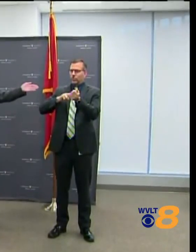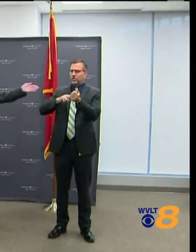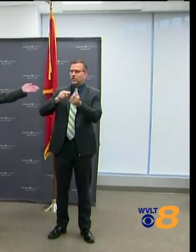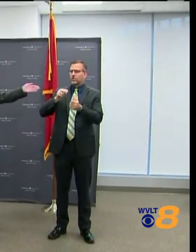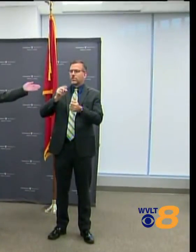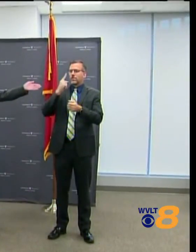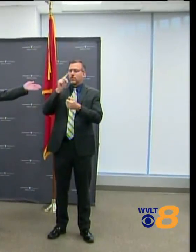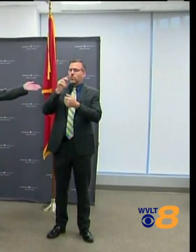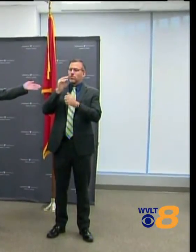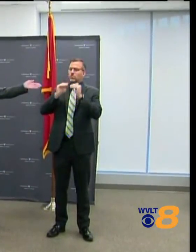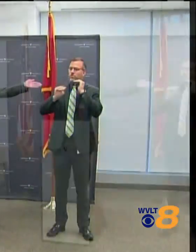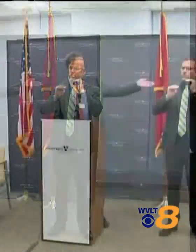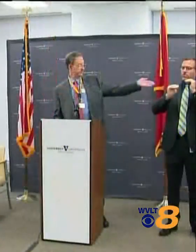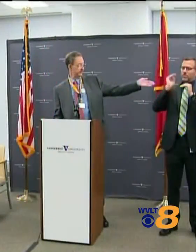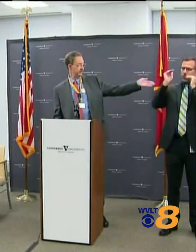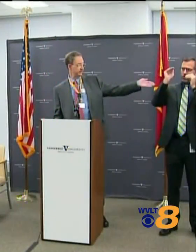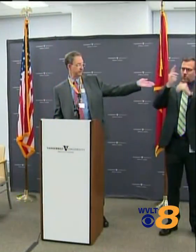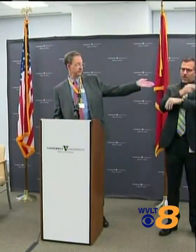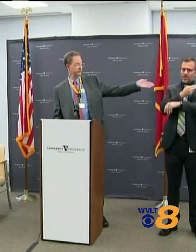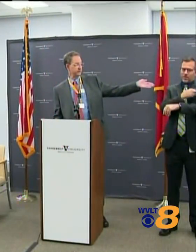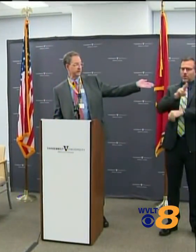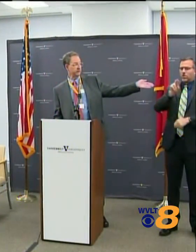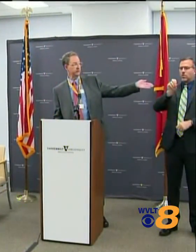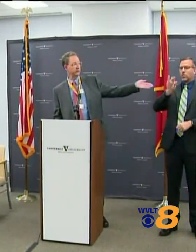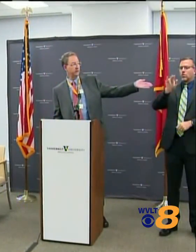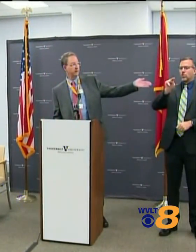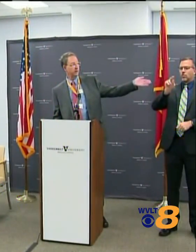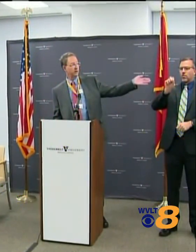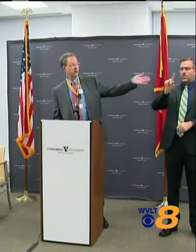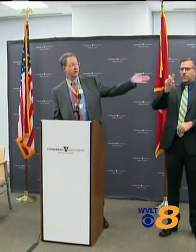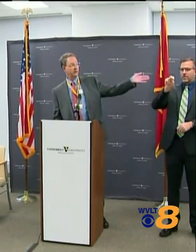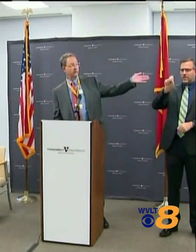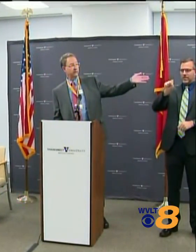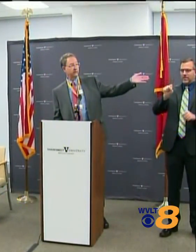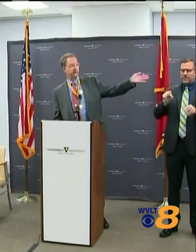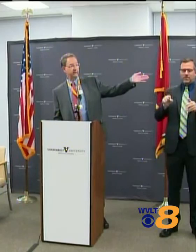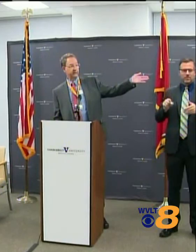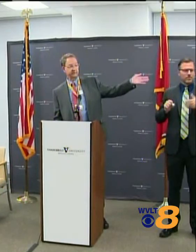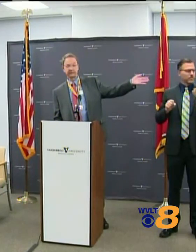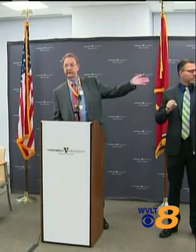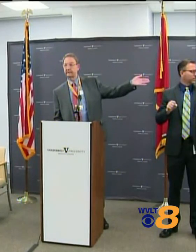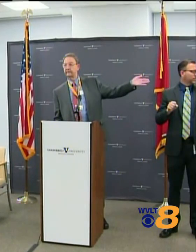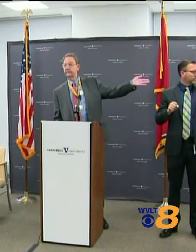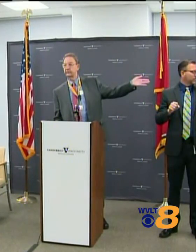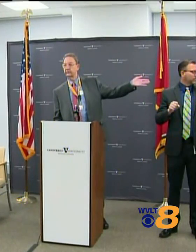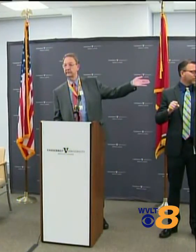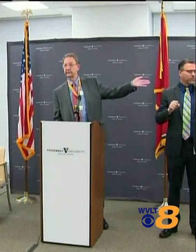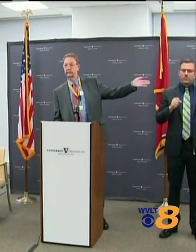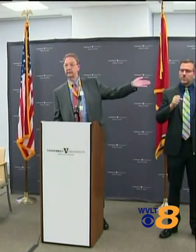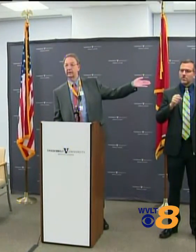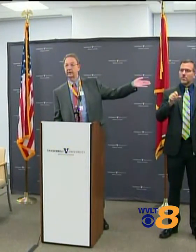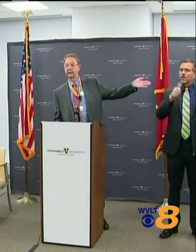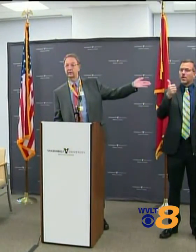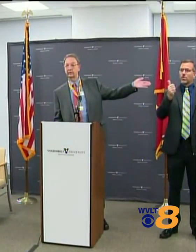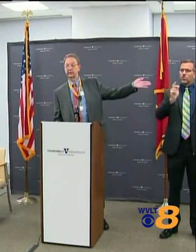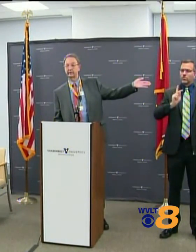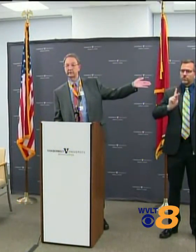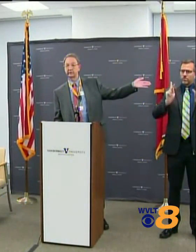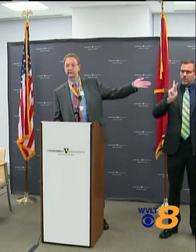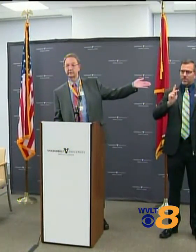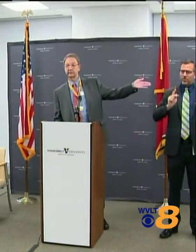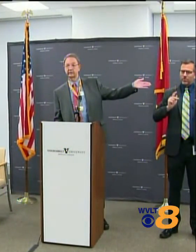University Adult Hospital, Robin Stevens, seated in the first chair. Then the rest of the individuals who